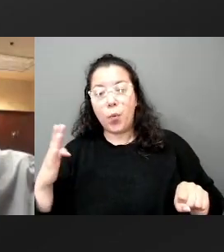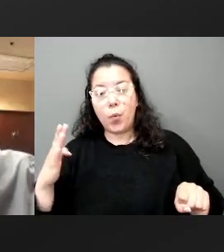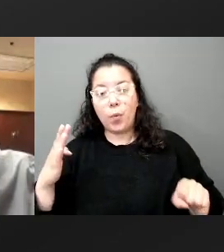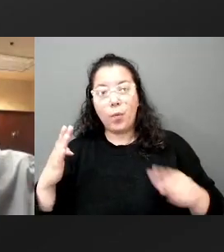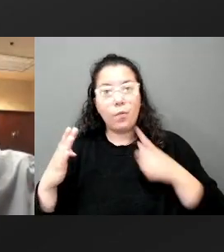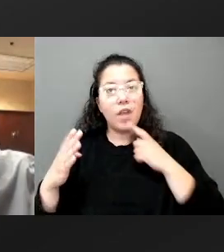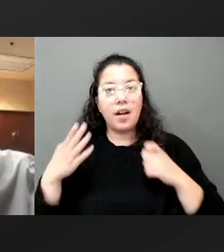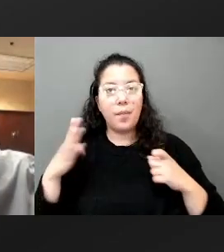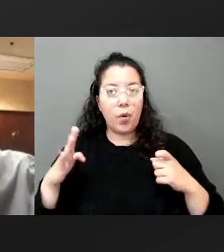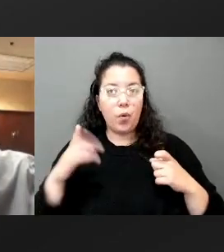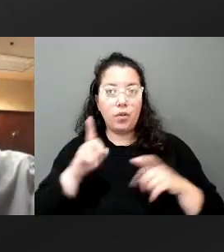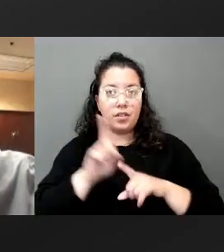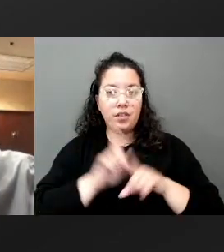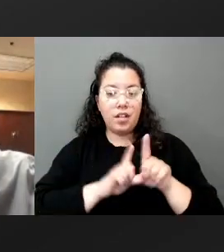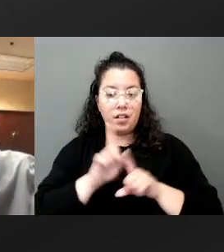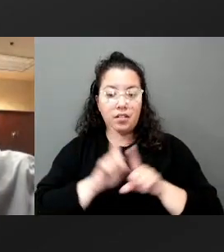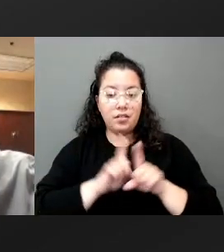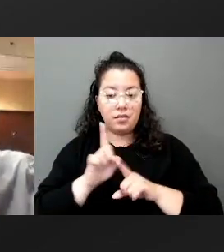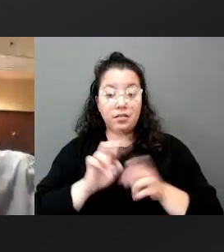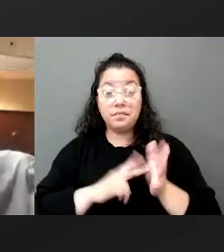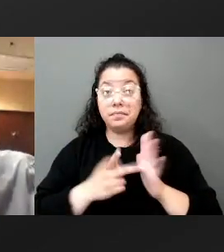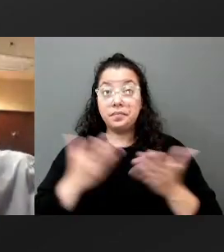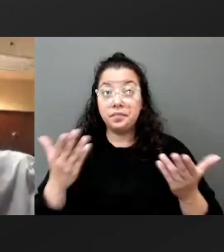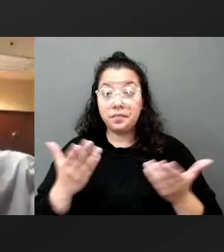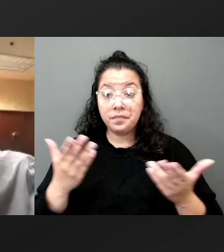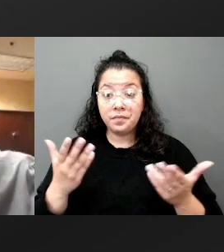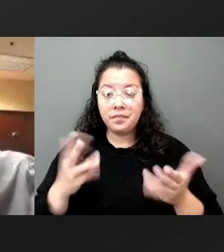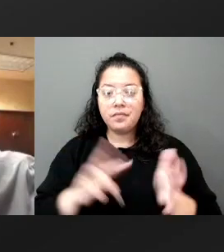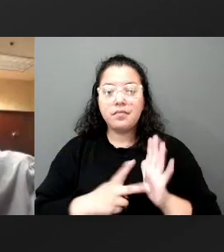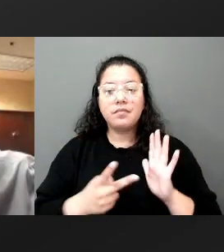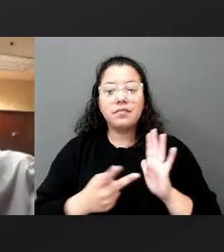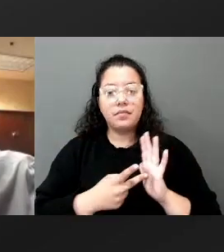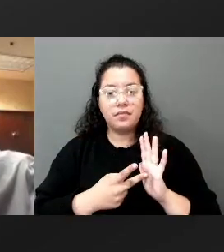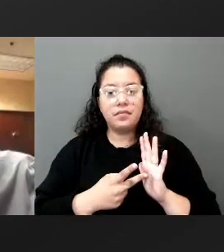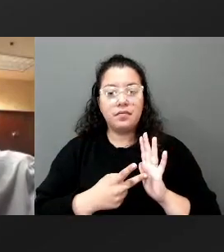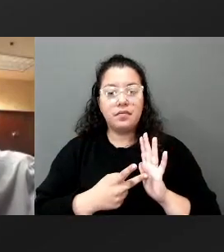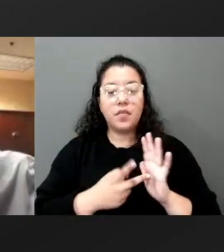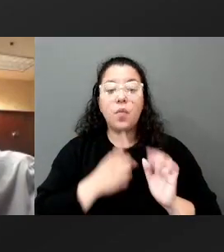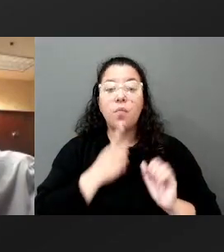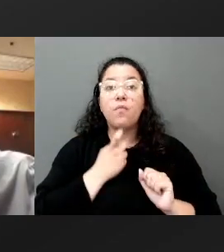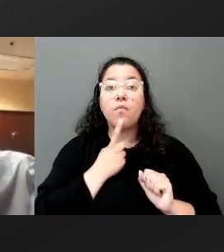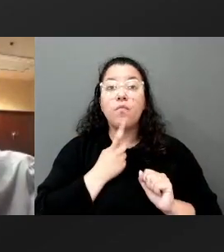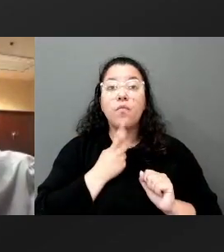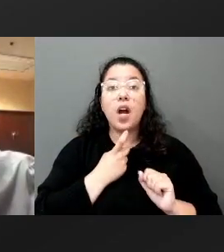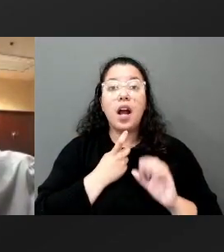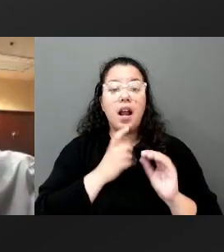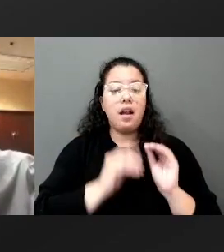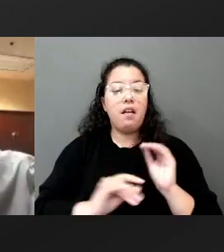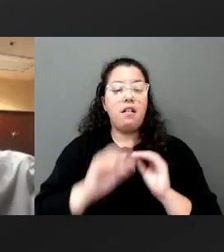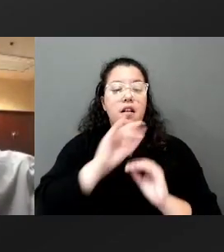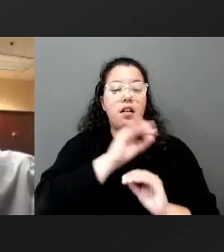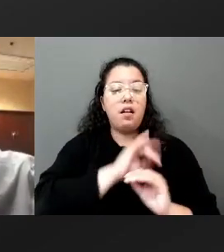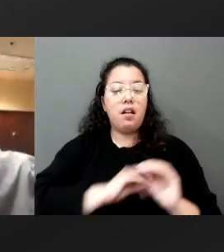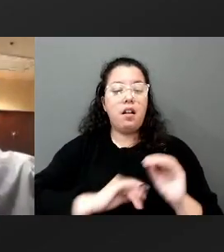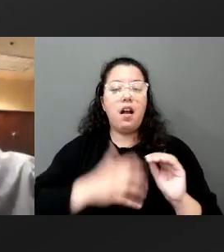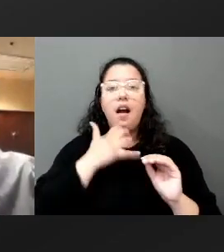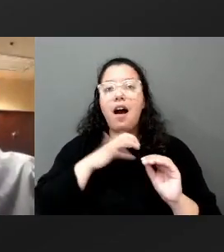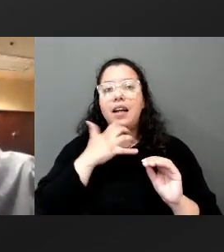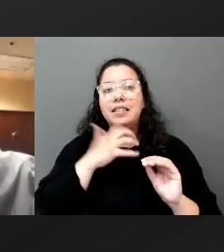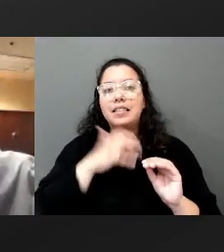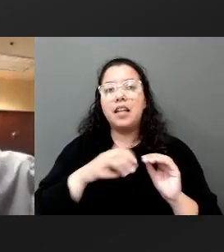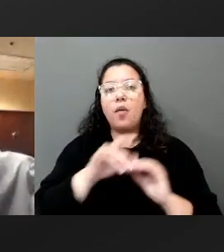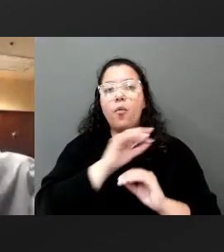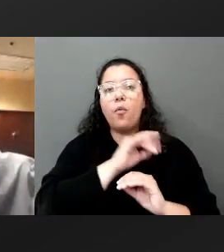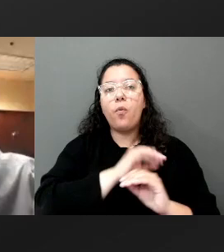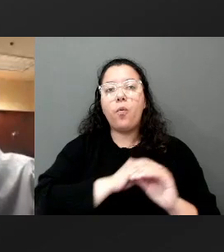This means the red stars have hot dust around them, and we know today that hot dust is those planet-forming